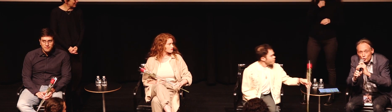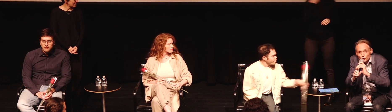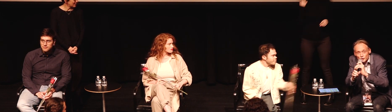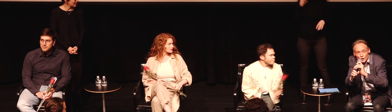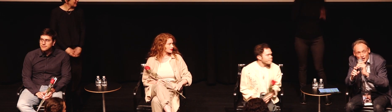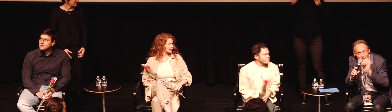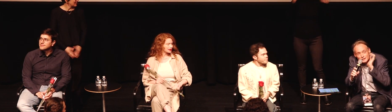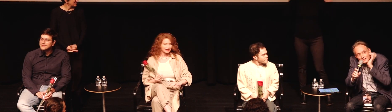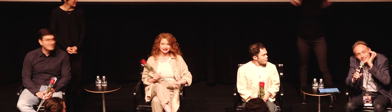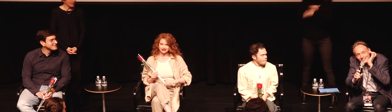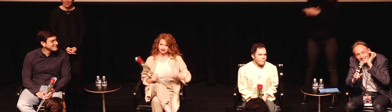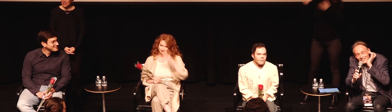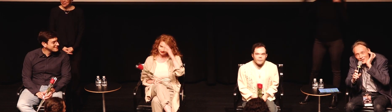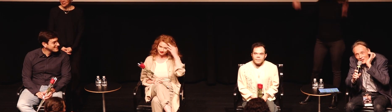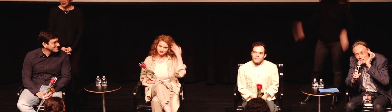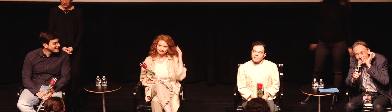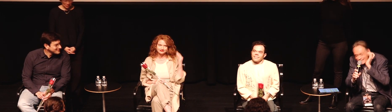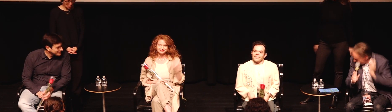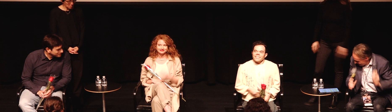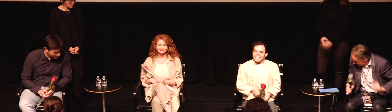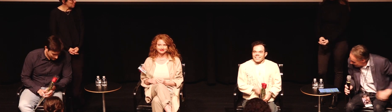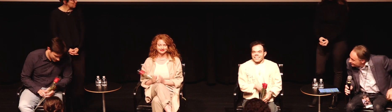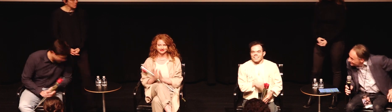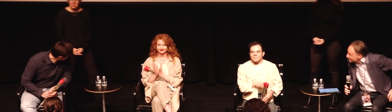Hello, New York. Hello, Real Ability.